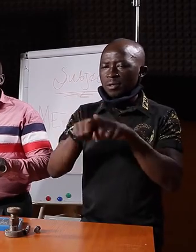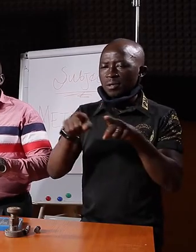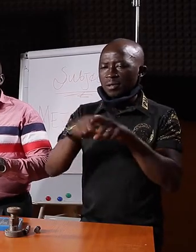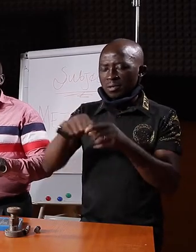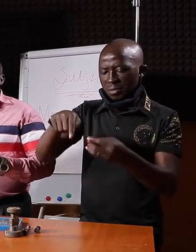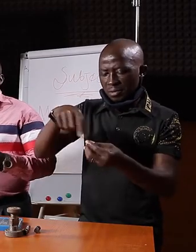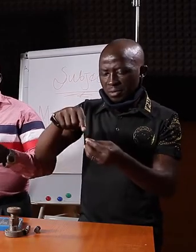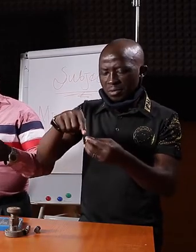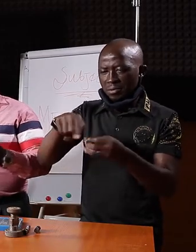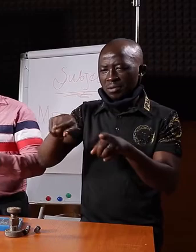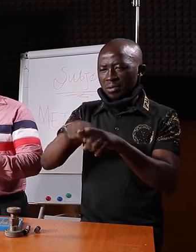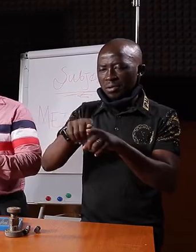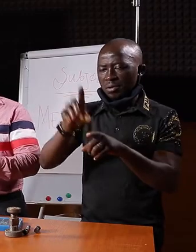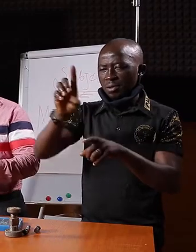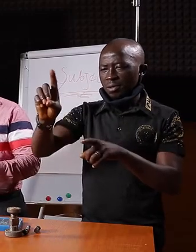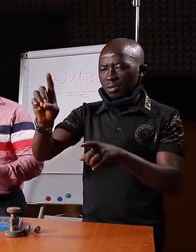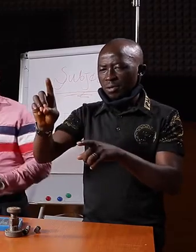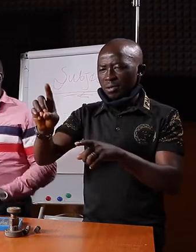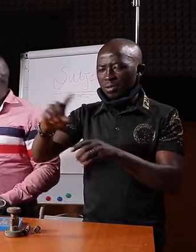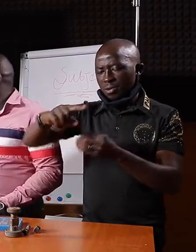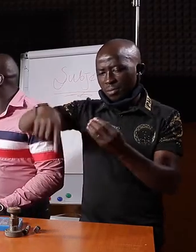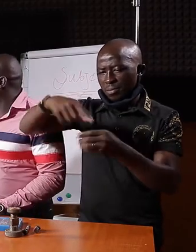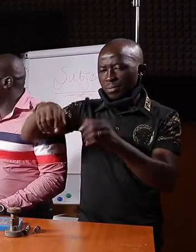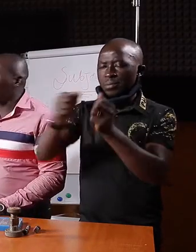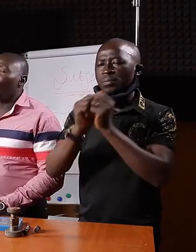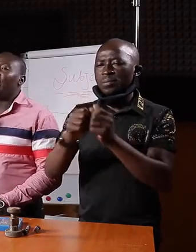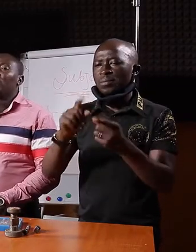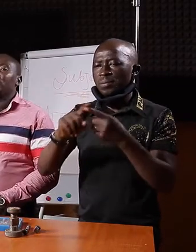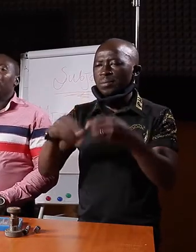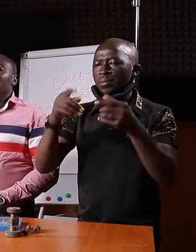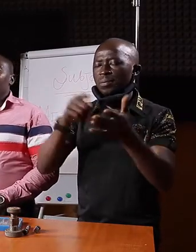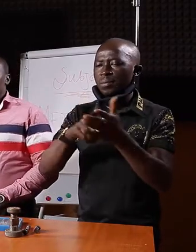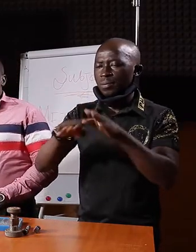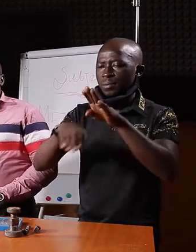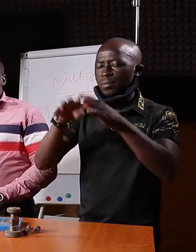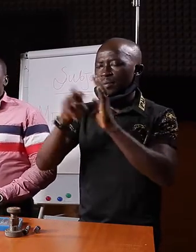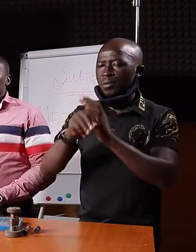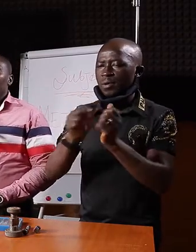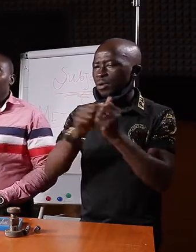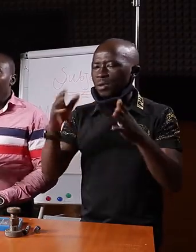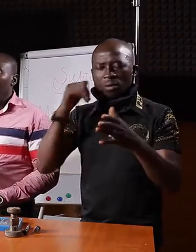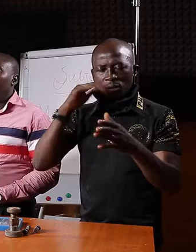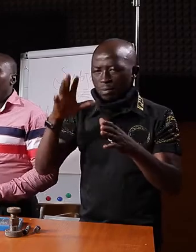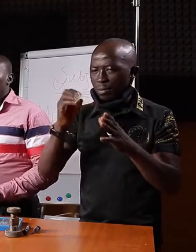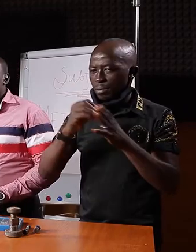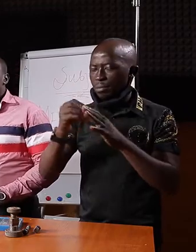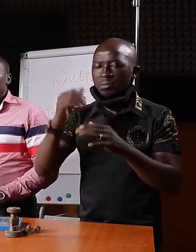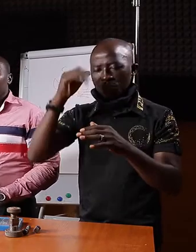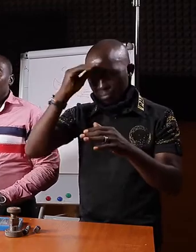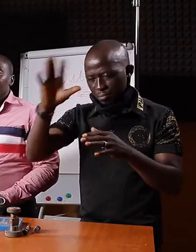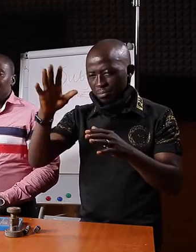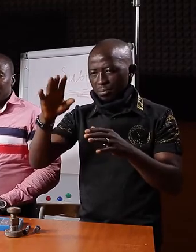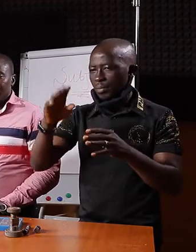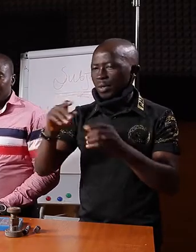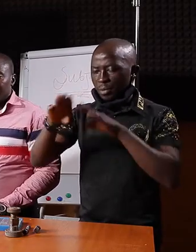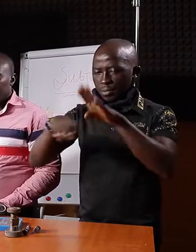same diameter, they roll together to transmit this motion. Without the female or the male, motion